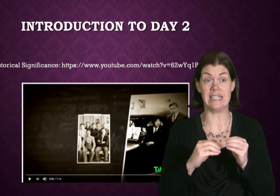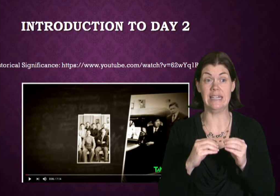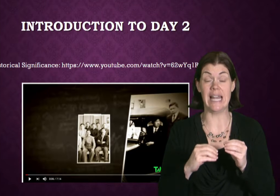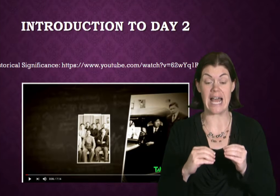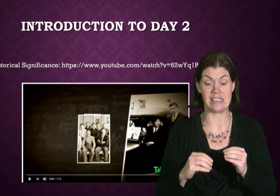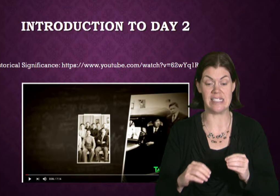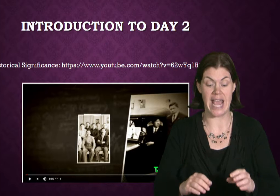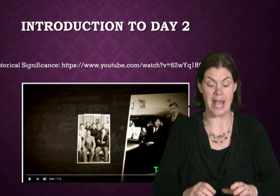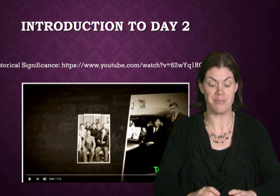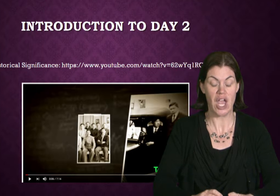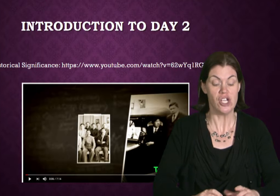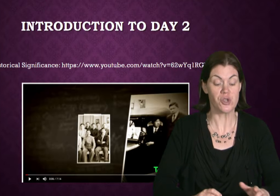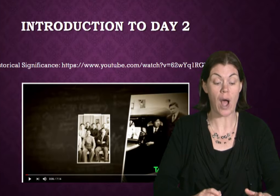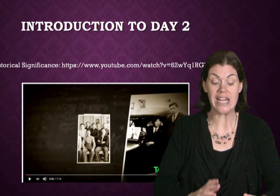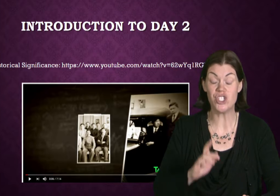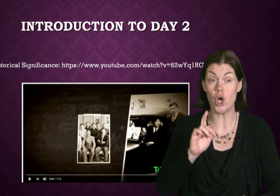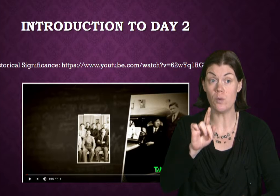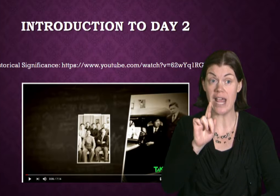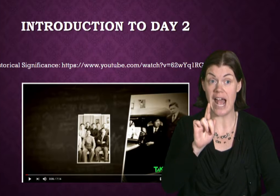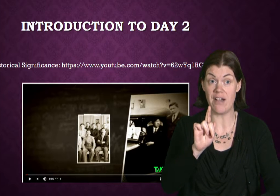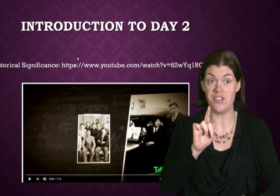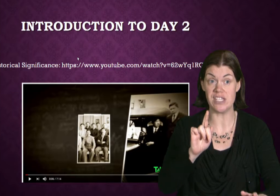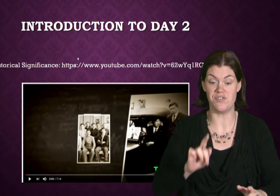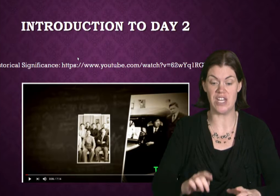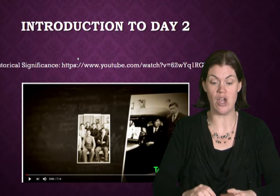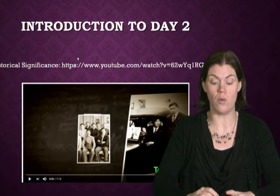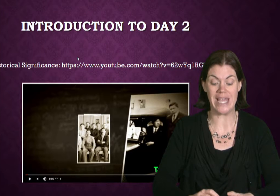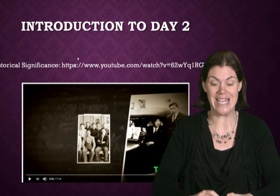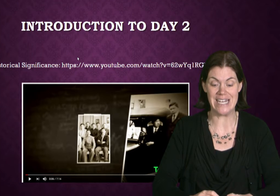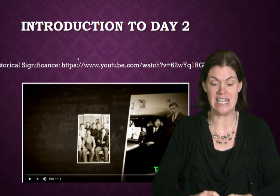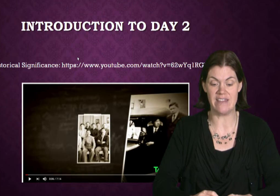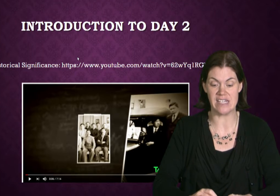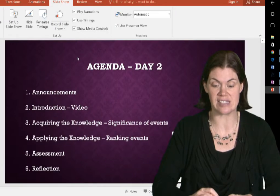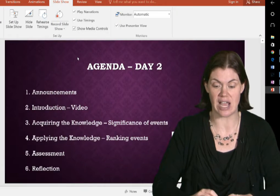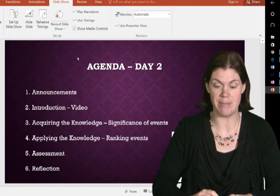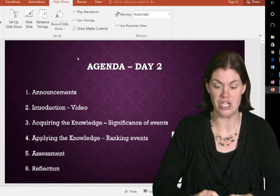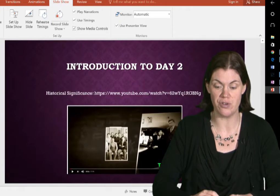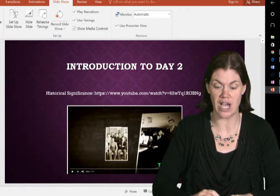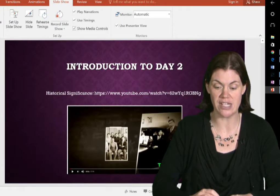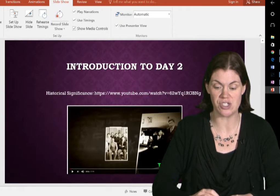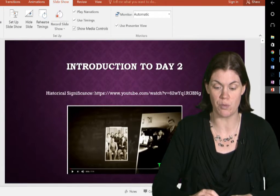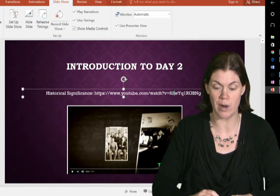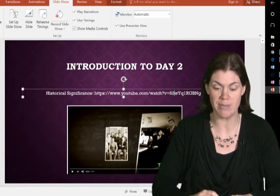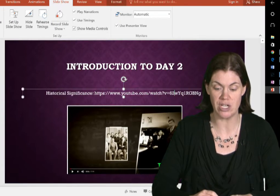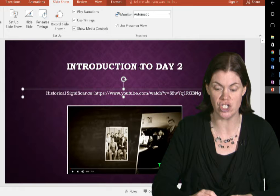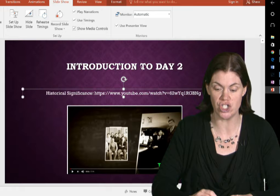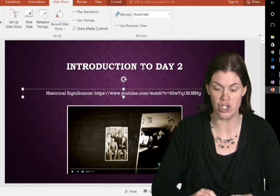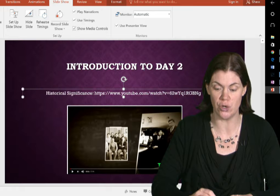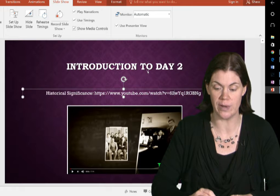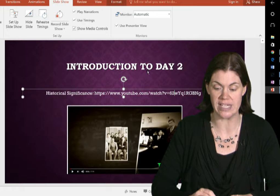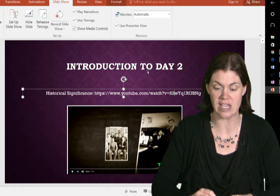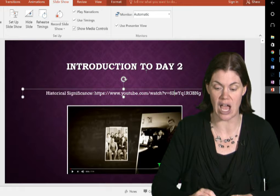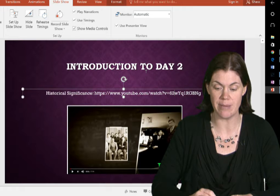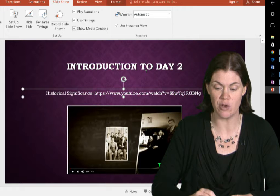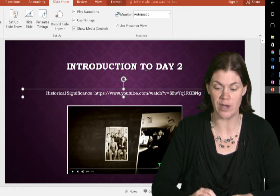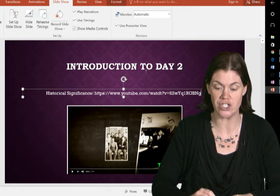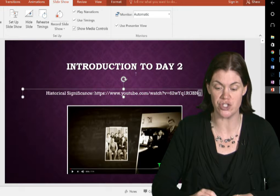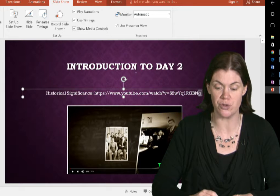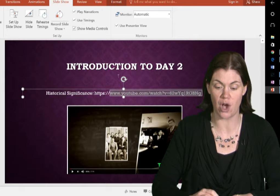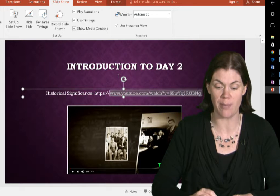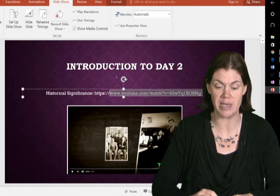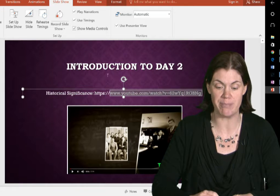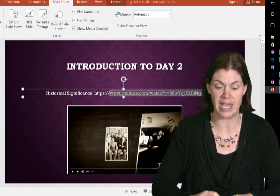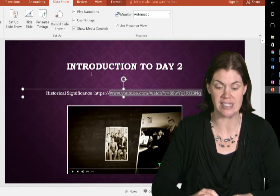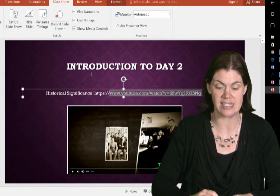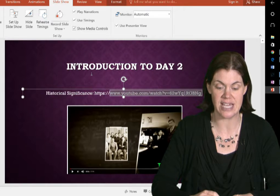guys did last day. So I don't have this video in the assignment, you guys. So what I'm going to do is I'm going